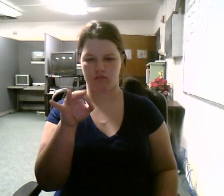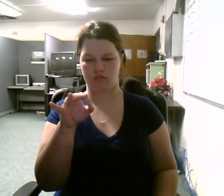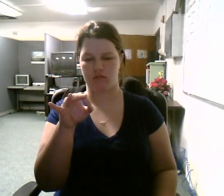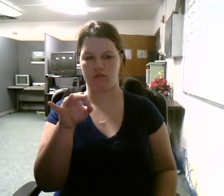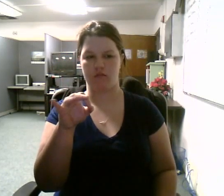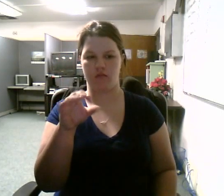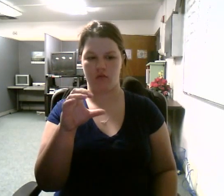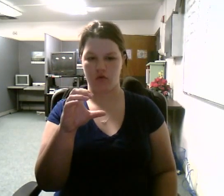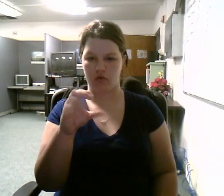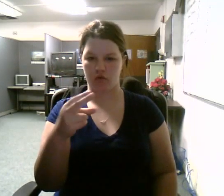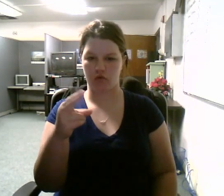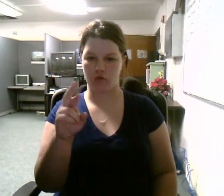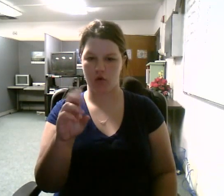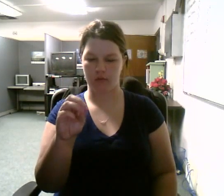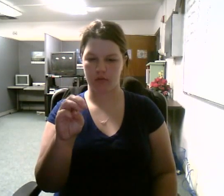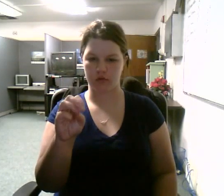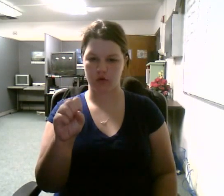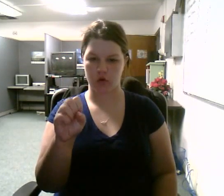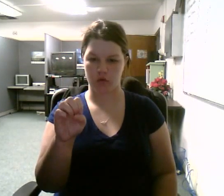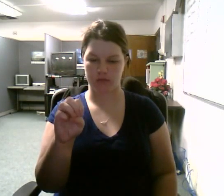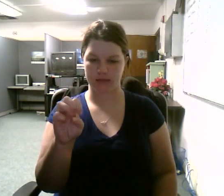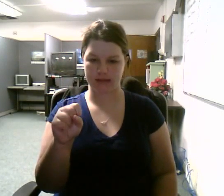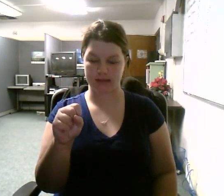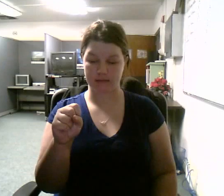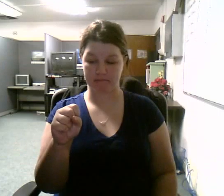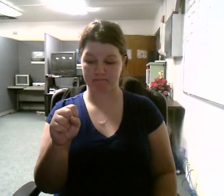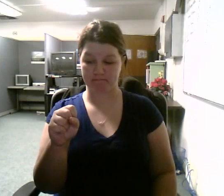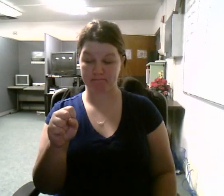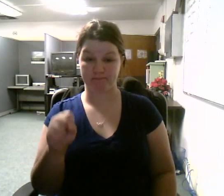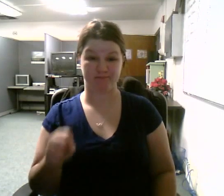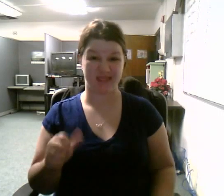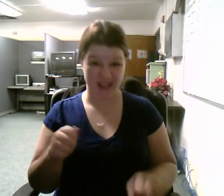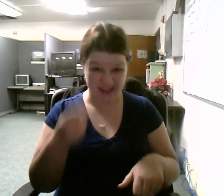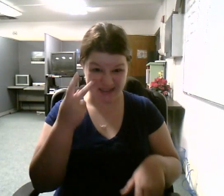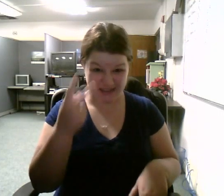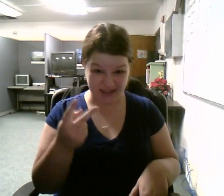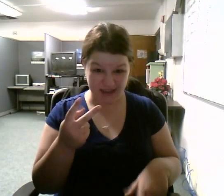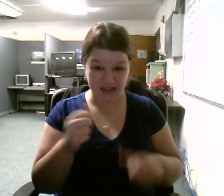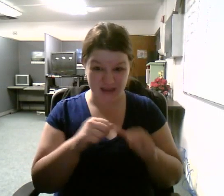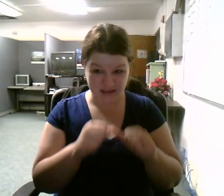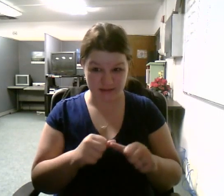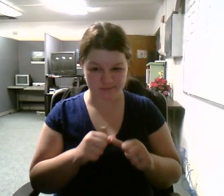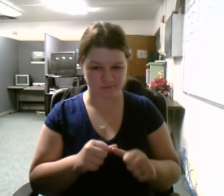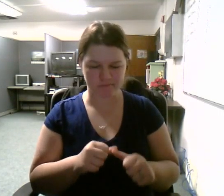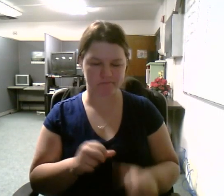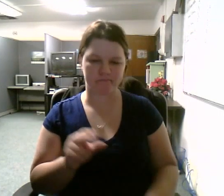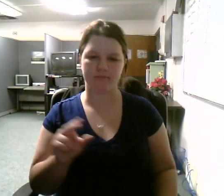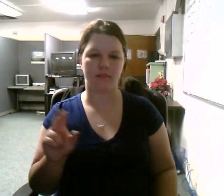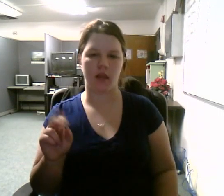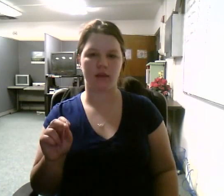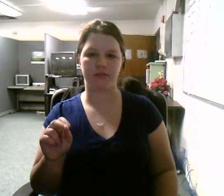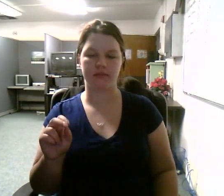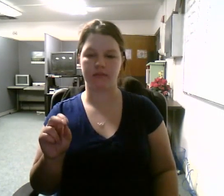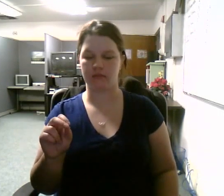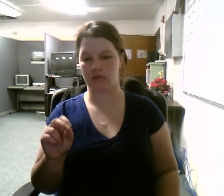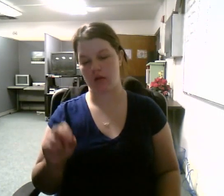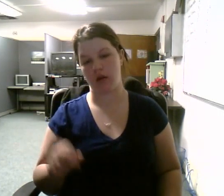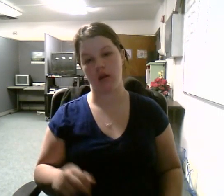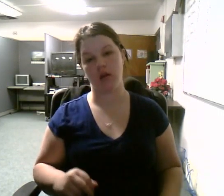Chromosomes are not always visible. They usually sit around uncoiled and as loose strands called